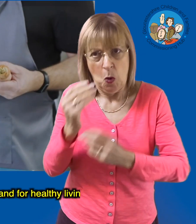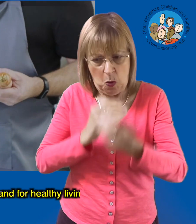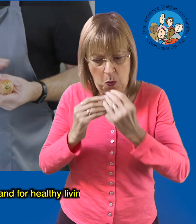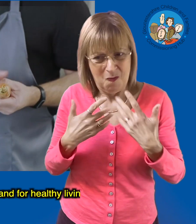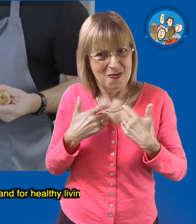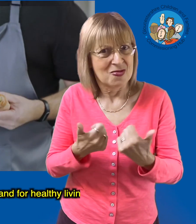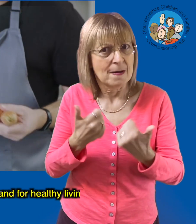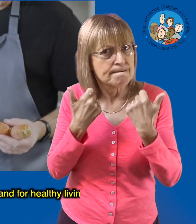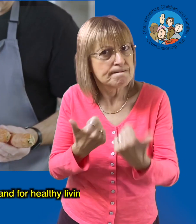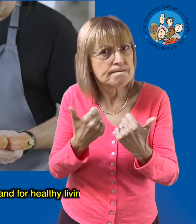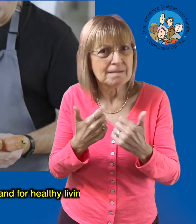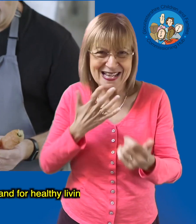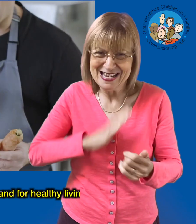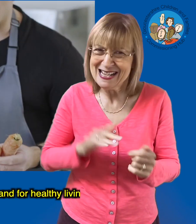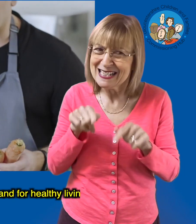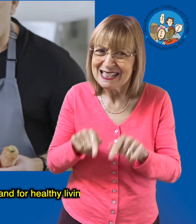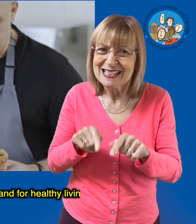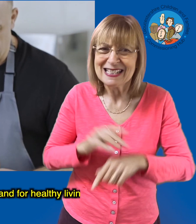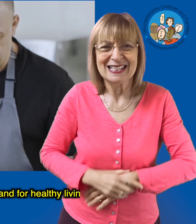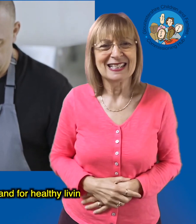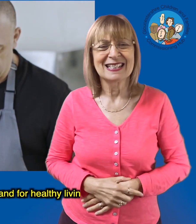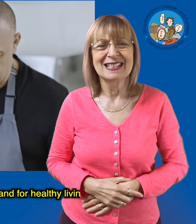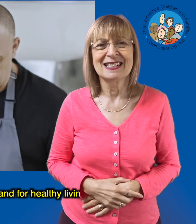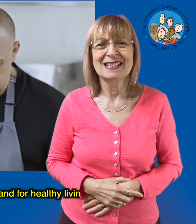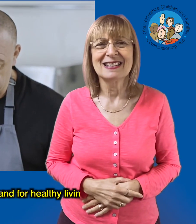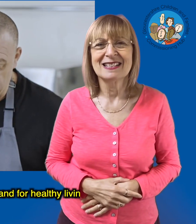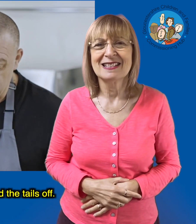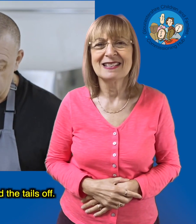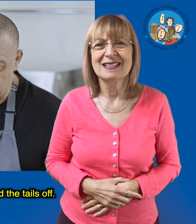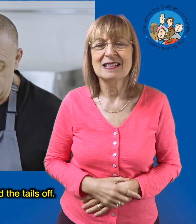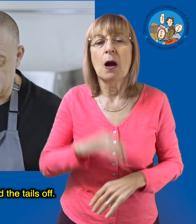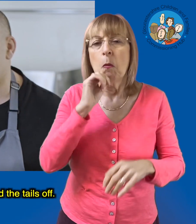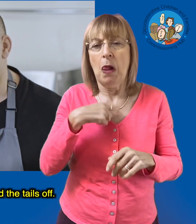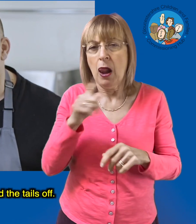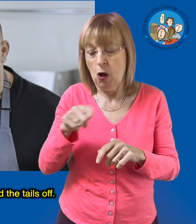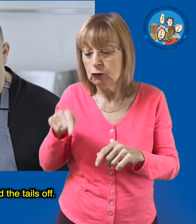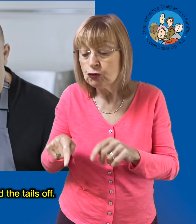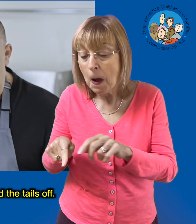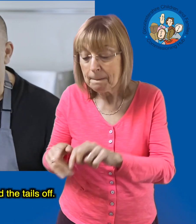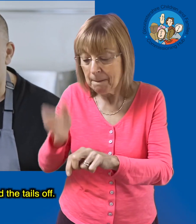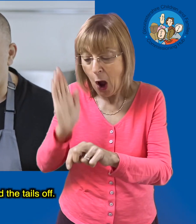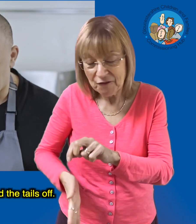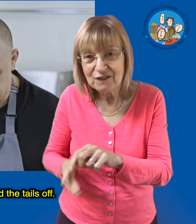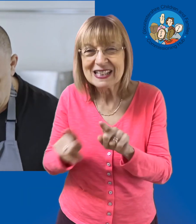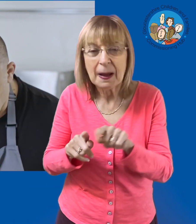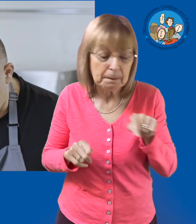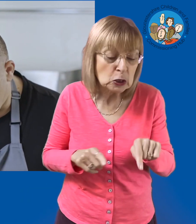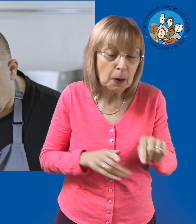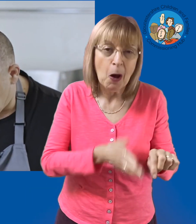much for that, for our dietary requirements really, and our healthy living and digestion that. So I'm literally just going to take the tops and the tails